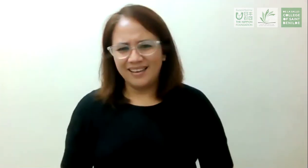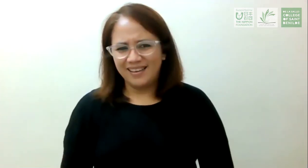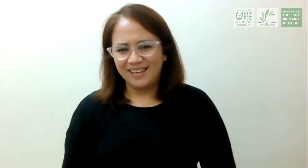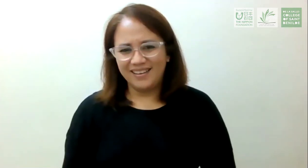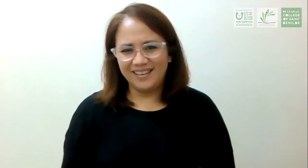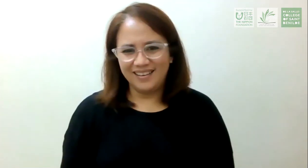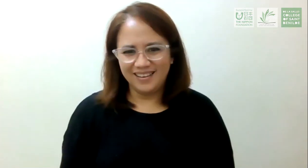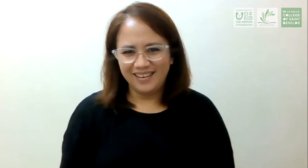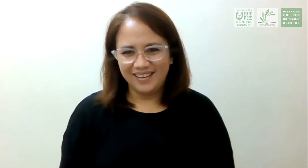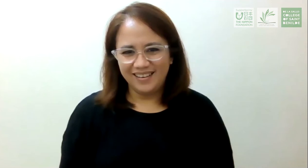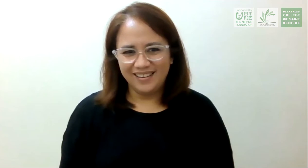Okay? I mean,